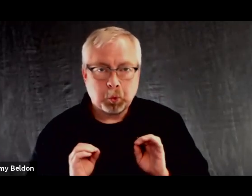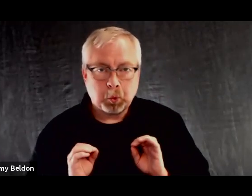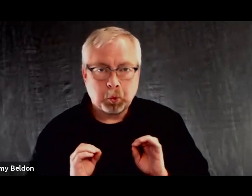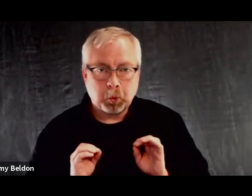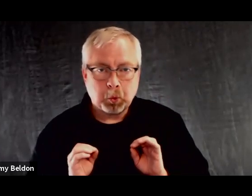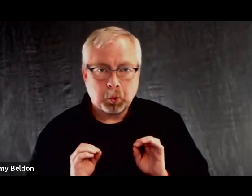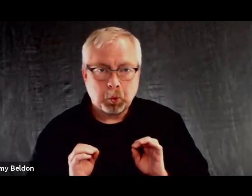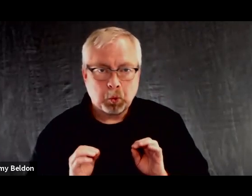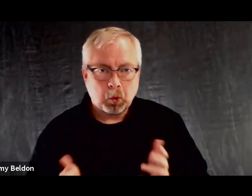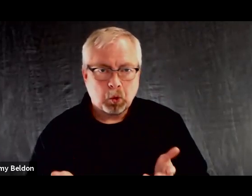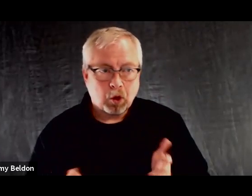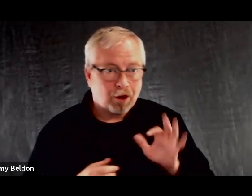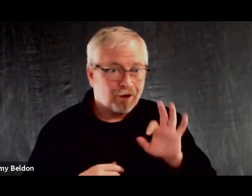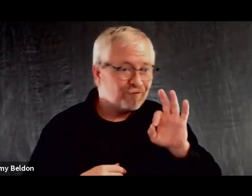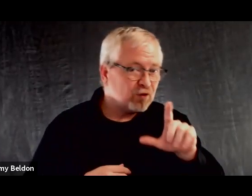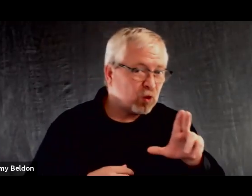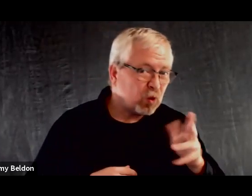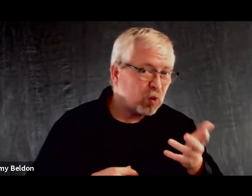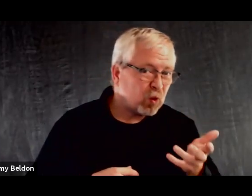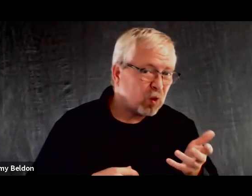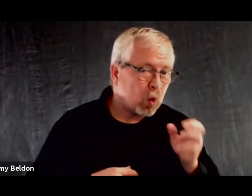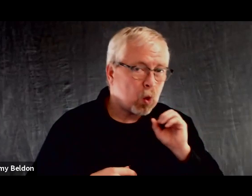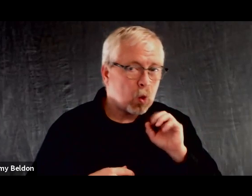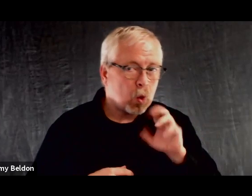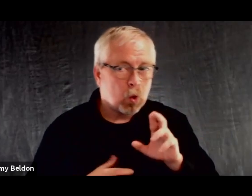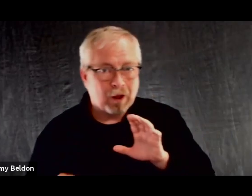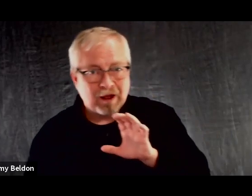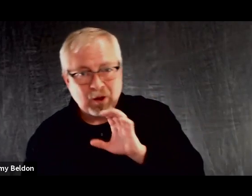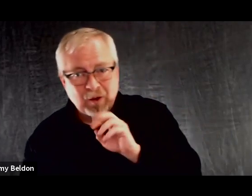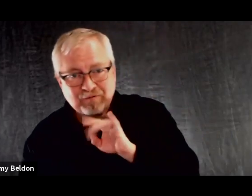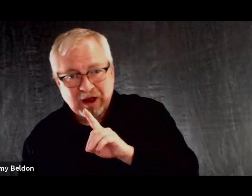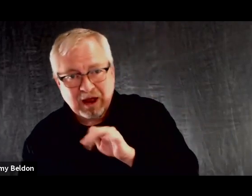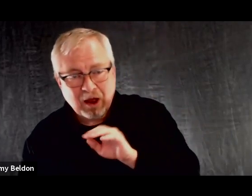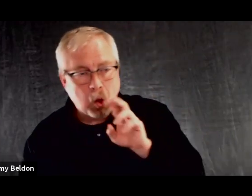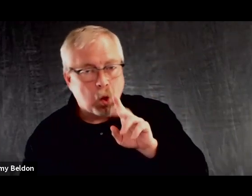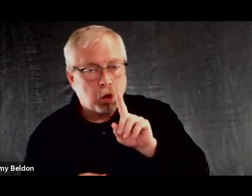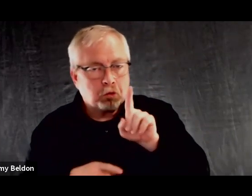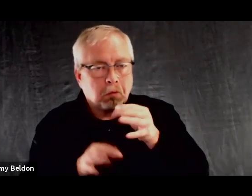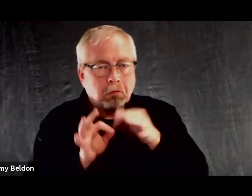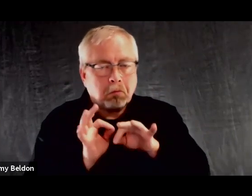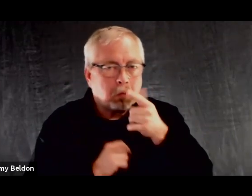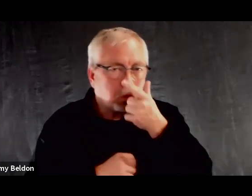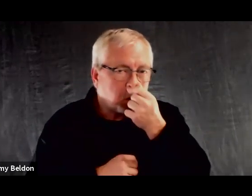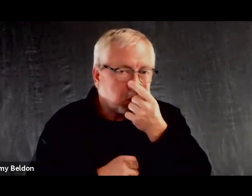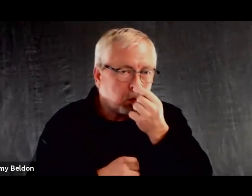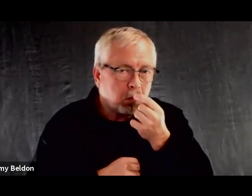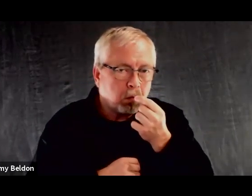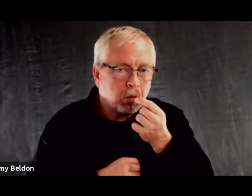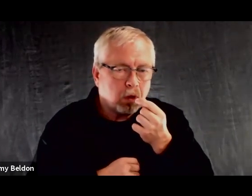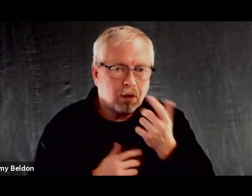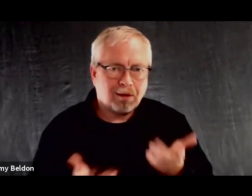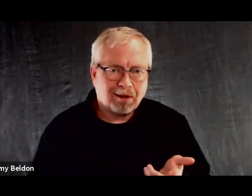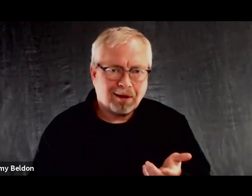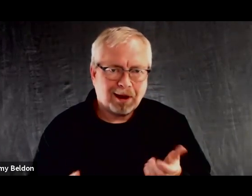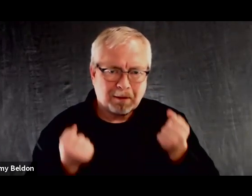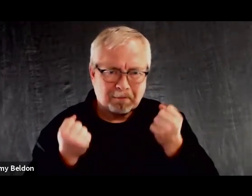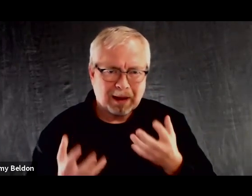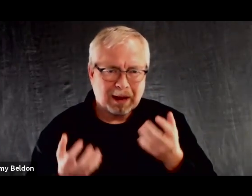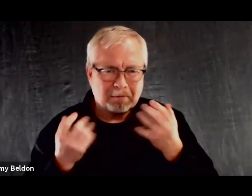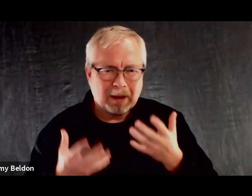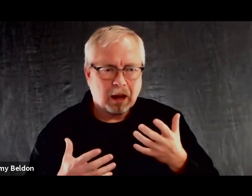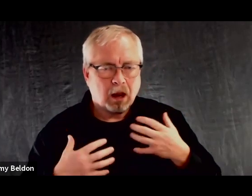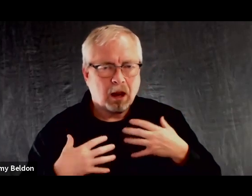symptoms for COVID are similar to so many other respiratory illnesses that we deal with on a regular